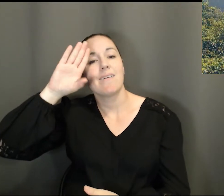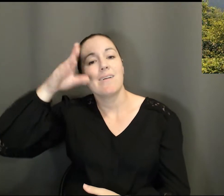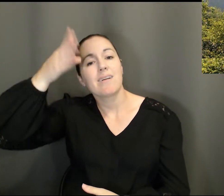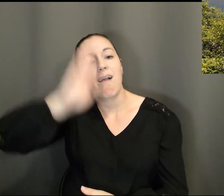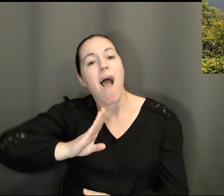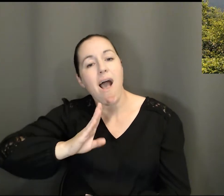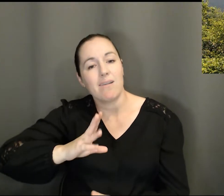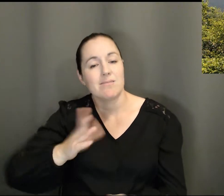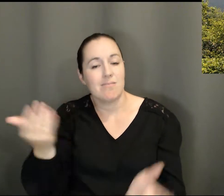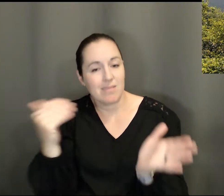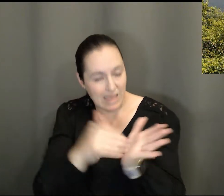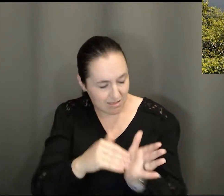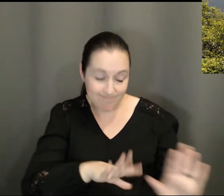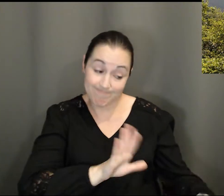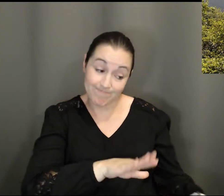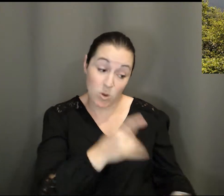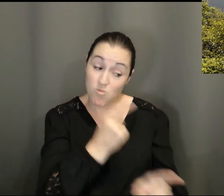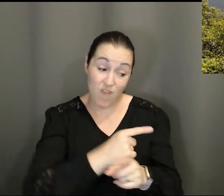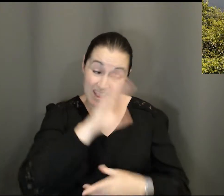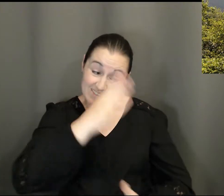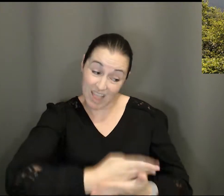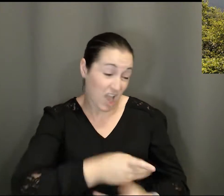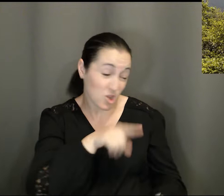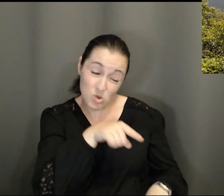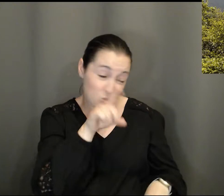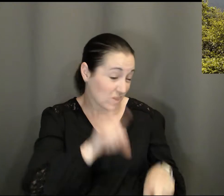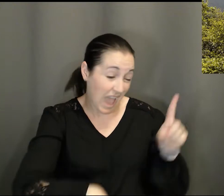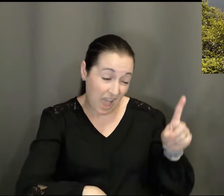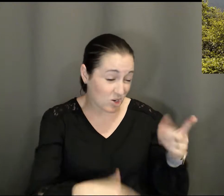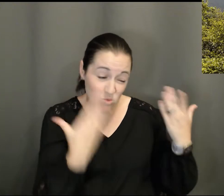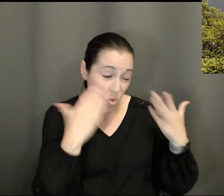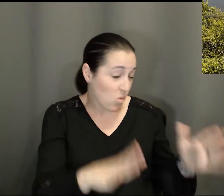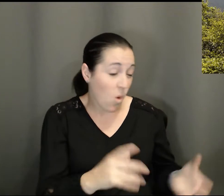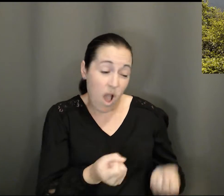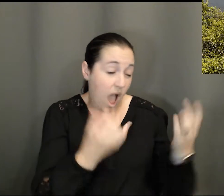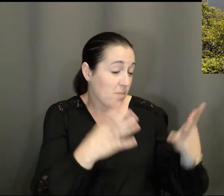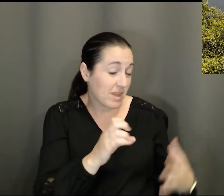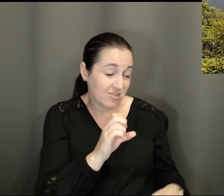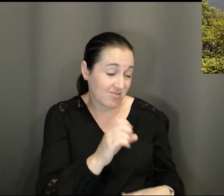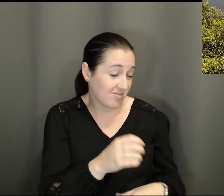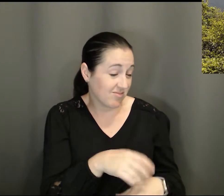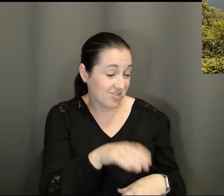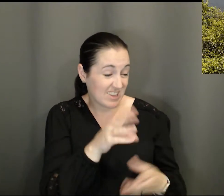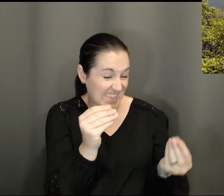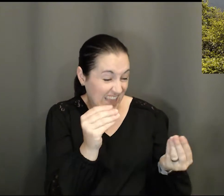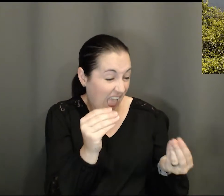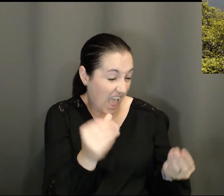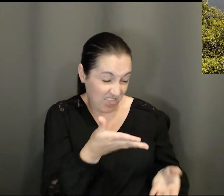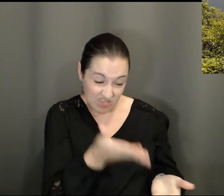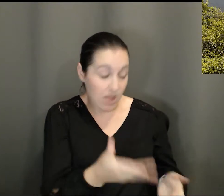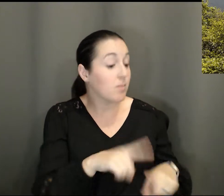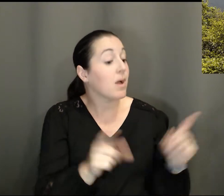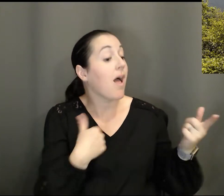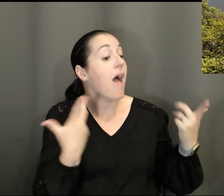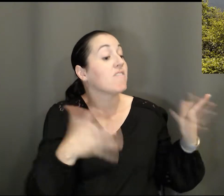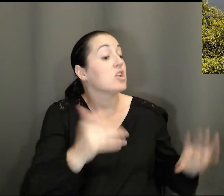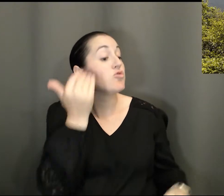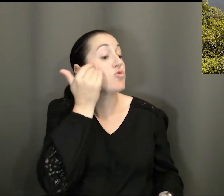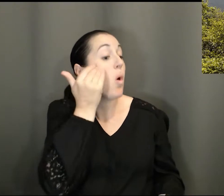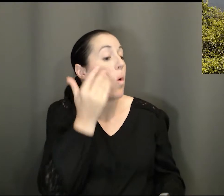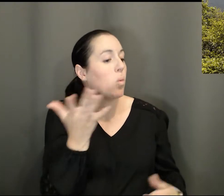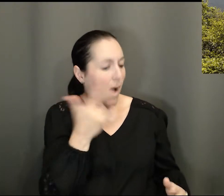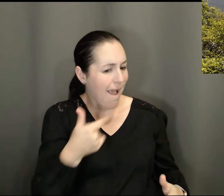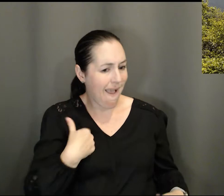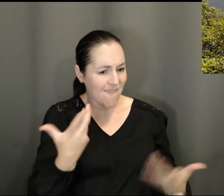Then in chapter 42, through all of this dialogue with Job, he realizes that he's been wrong in his understanding